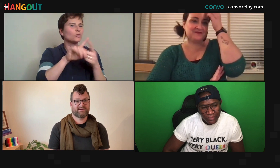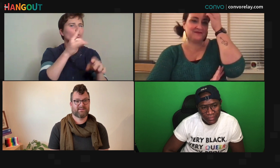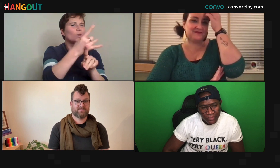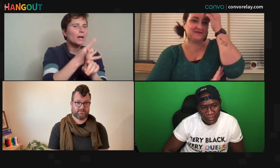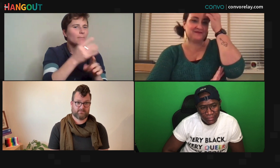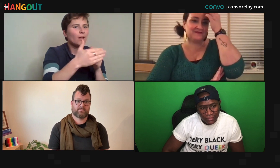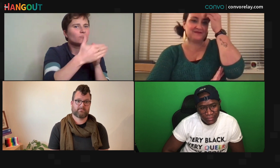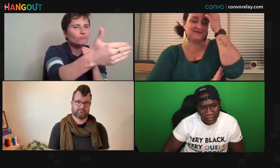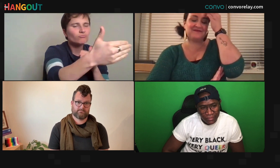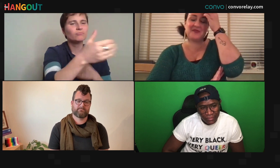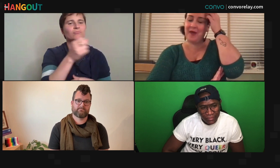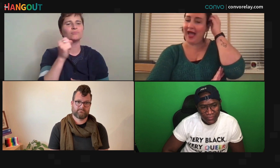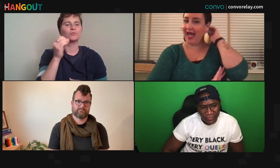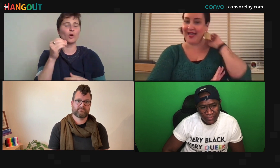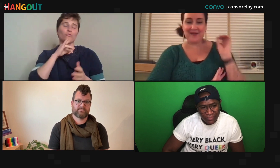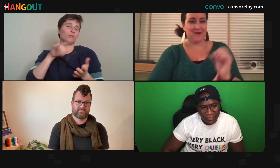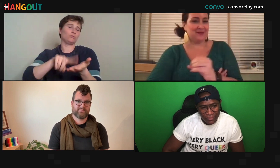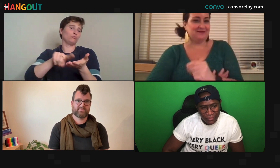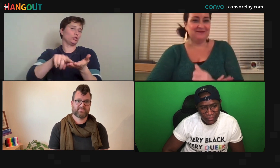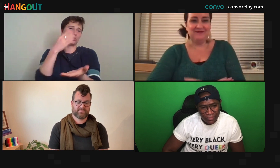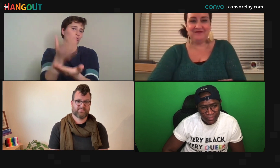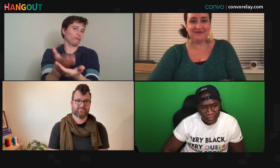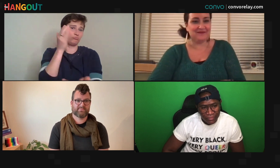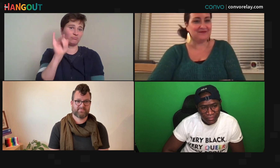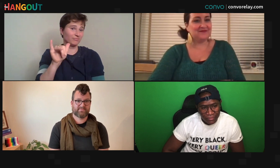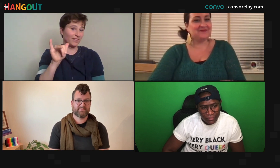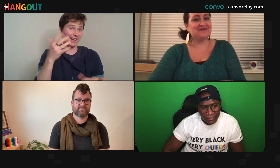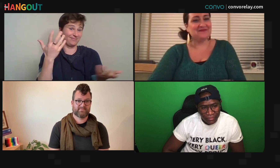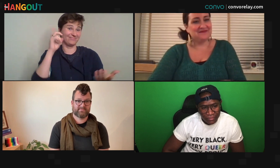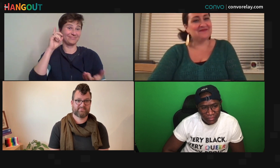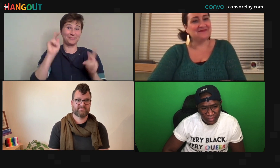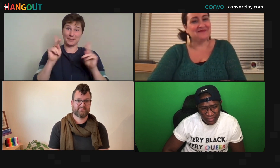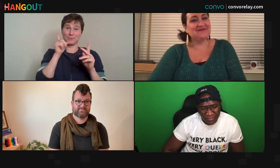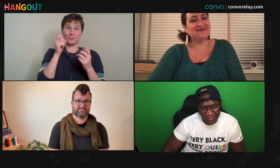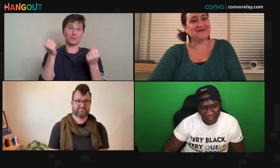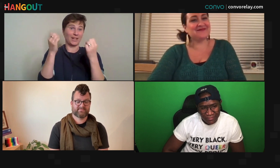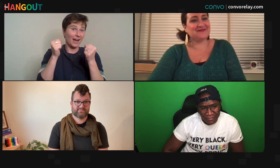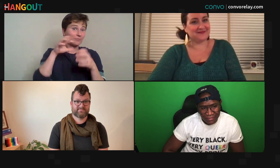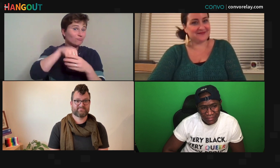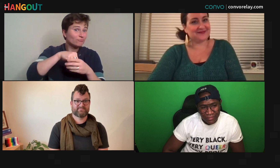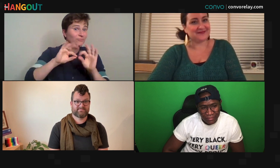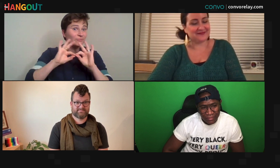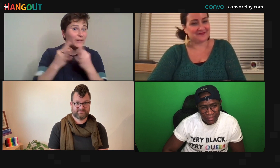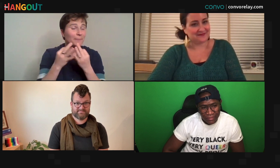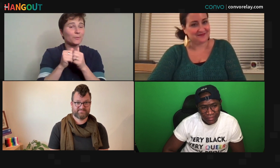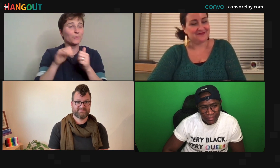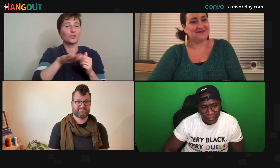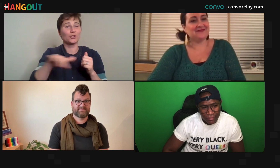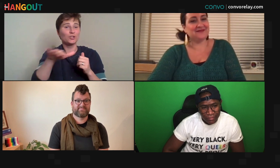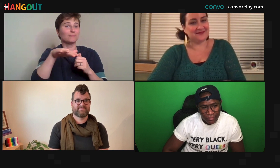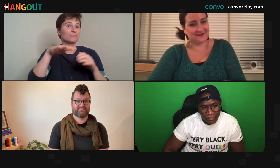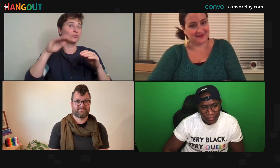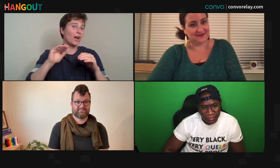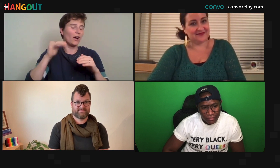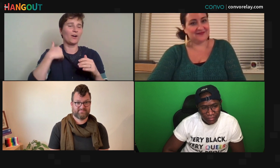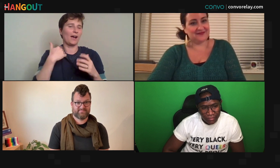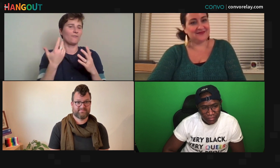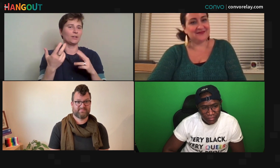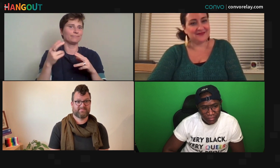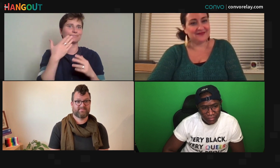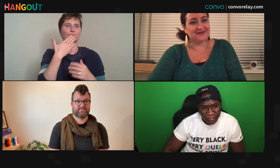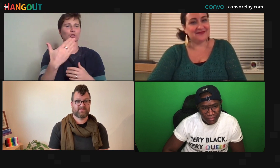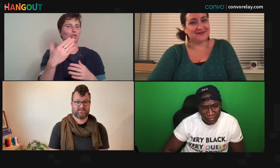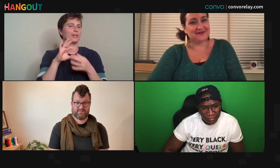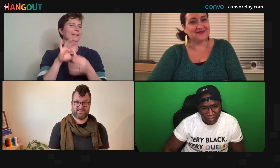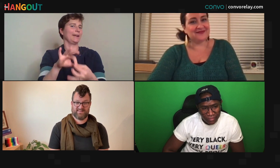their peers who don't sign don't really get to communication until about 8 months old. So when there is